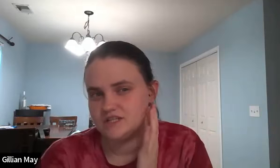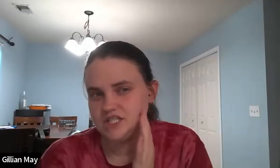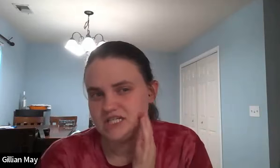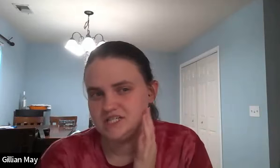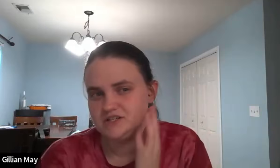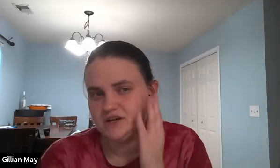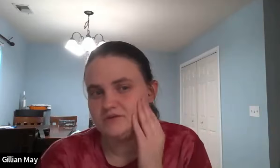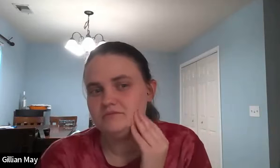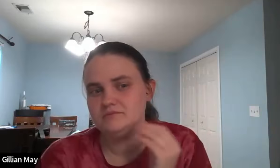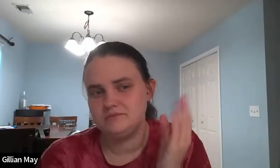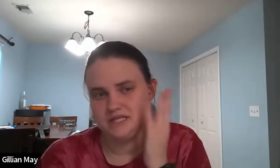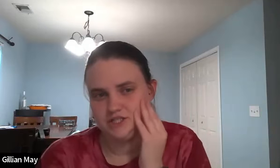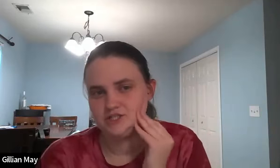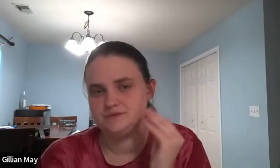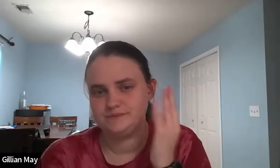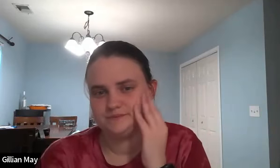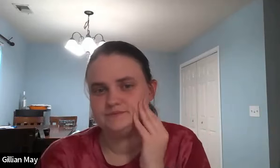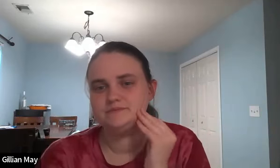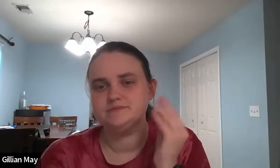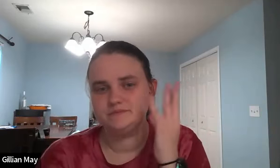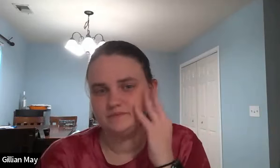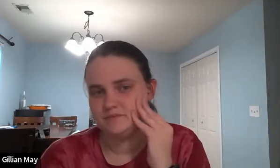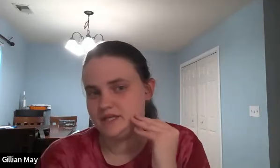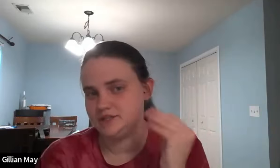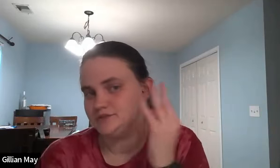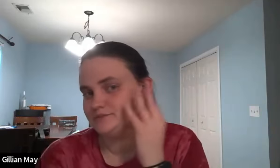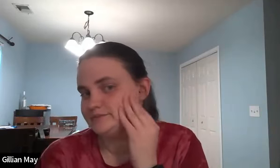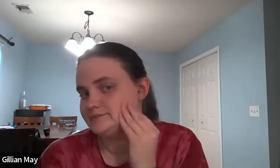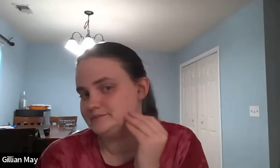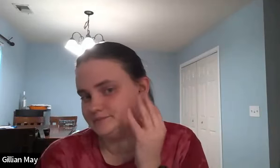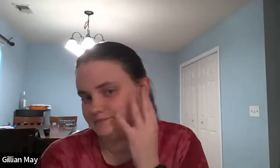the cheeks, peach. Peach.